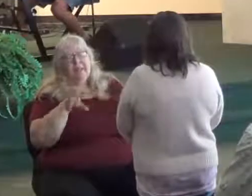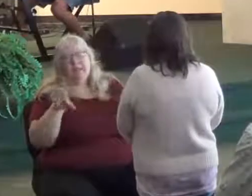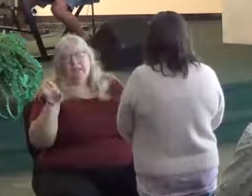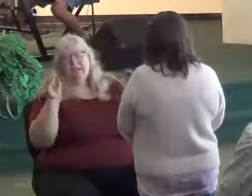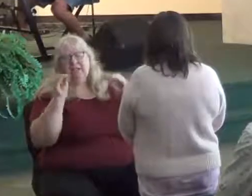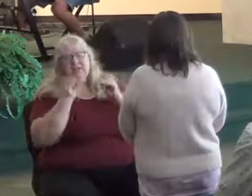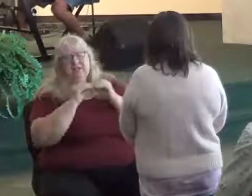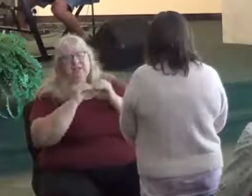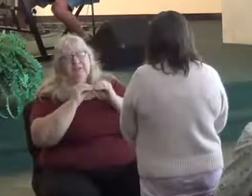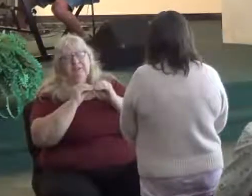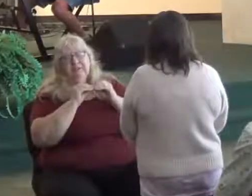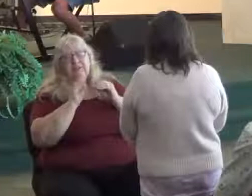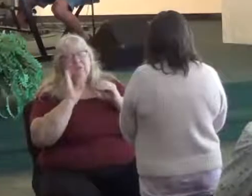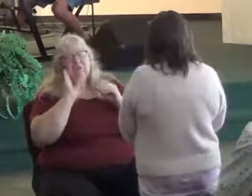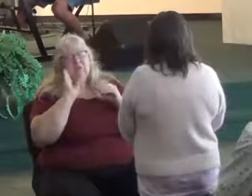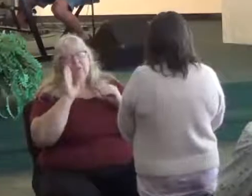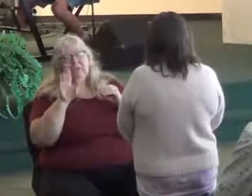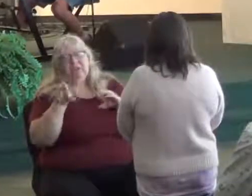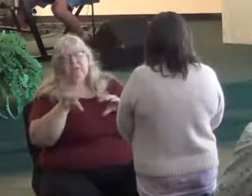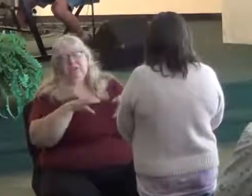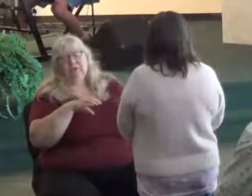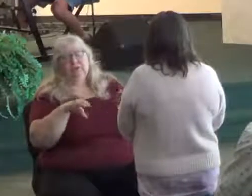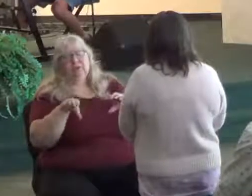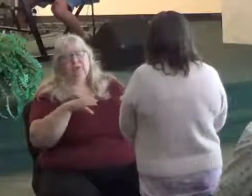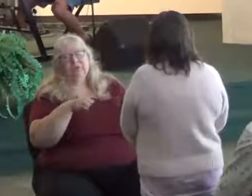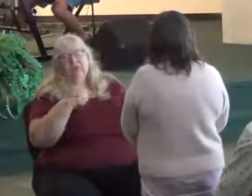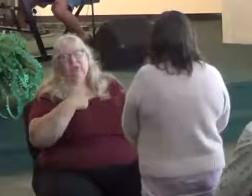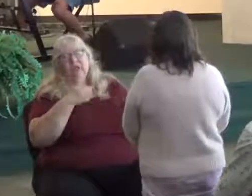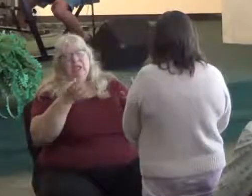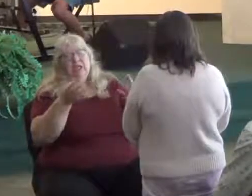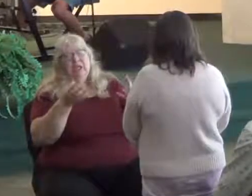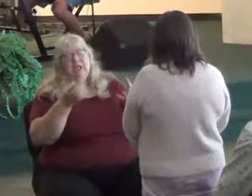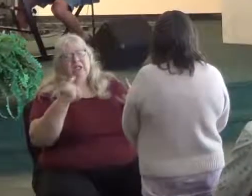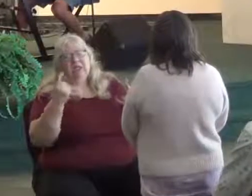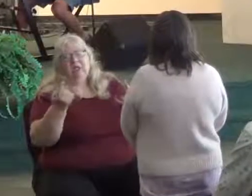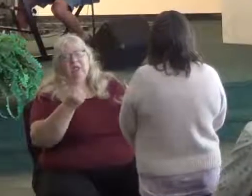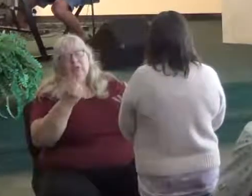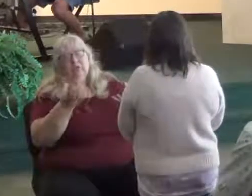Nothing else will do. I just want you.